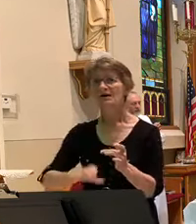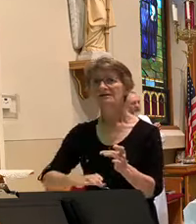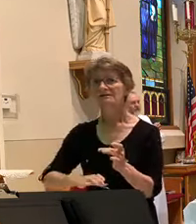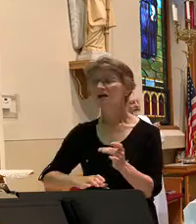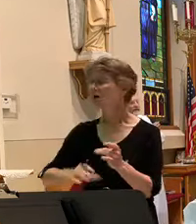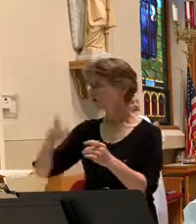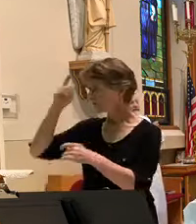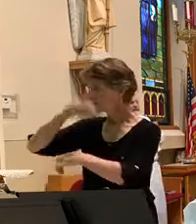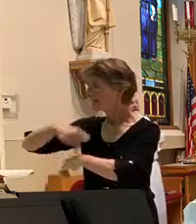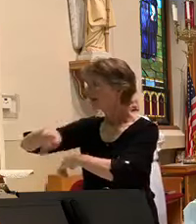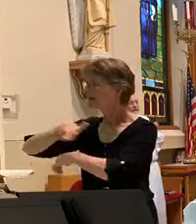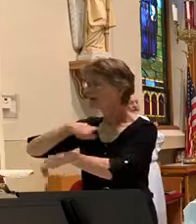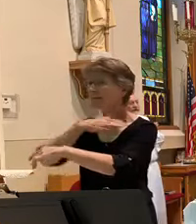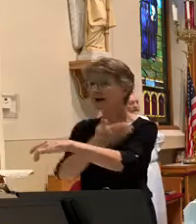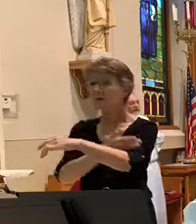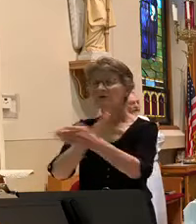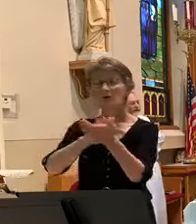Christ.